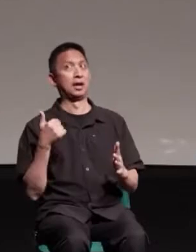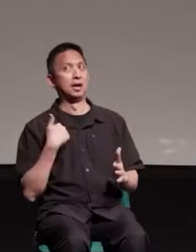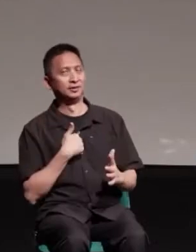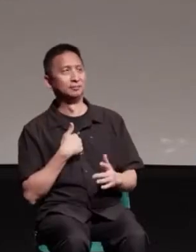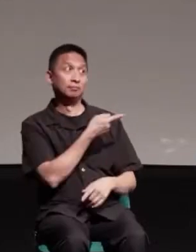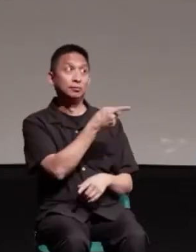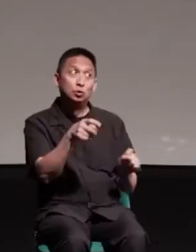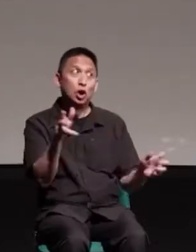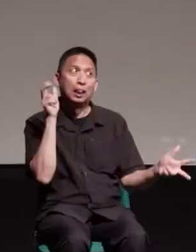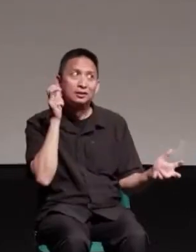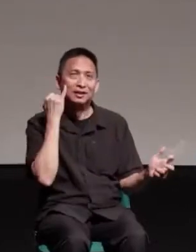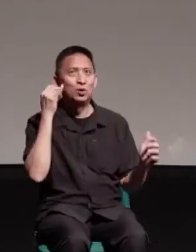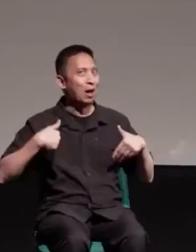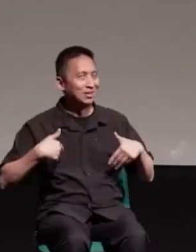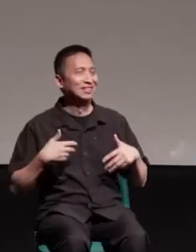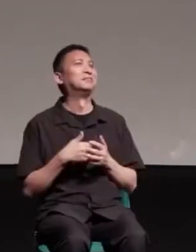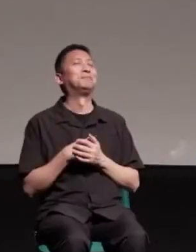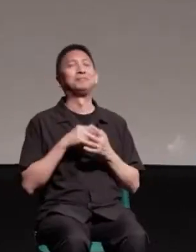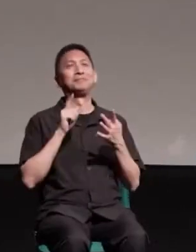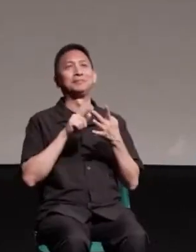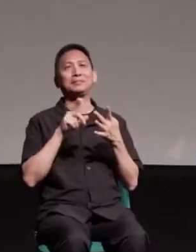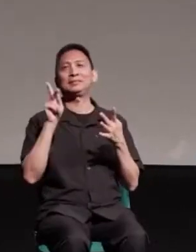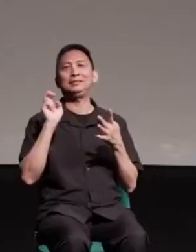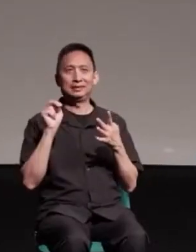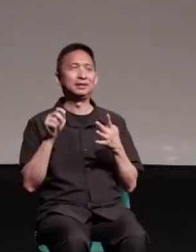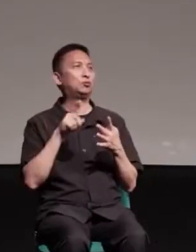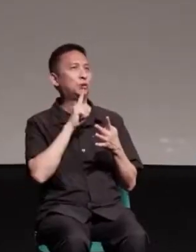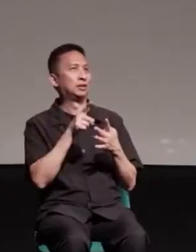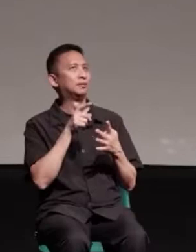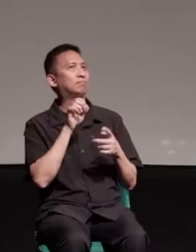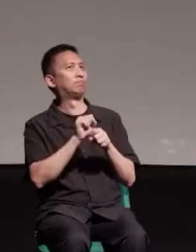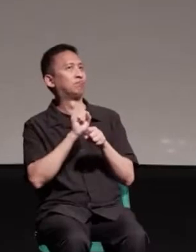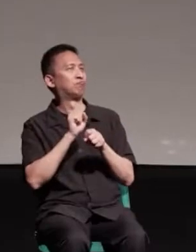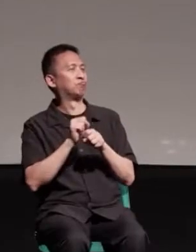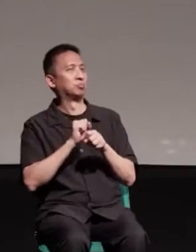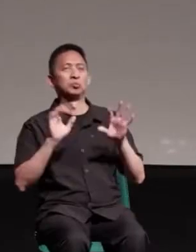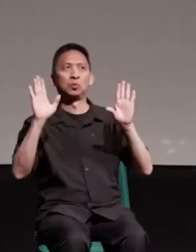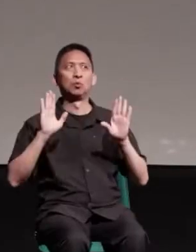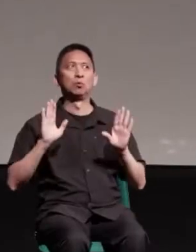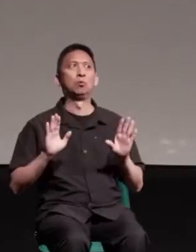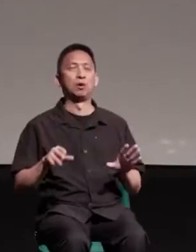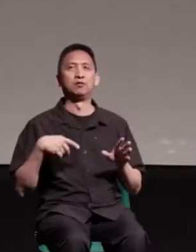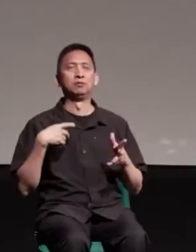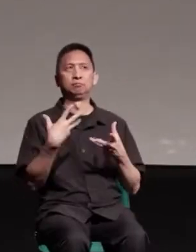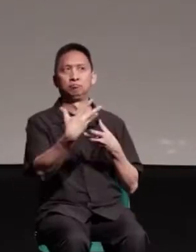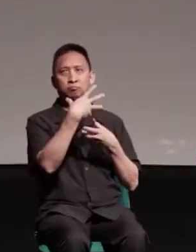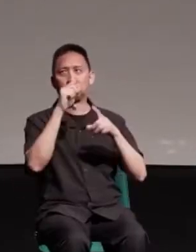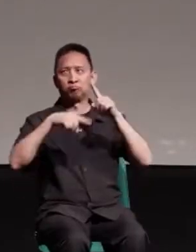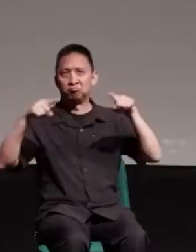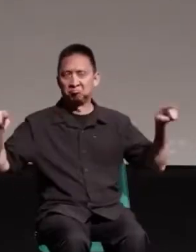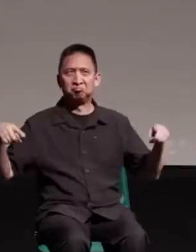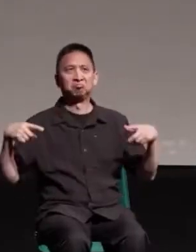if you haven't already, but has formally weaved in and out of organizations that are part of perhaps